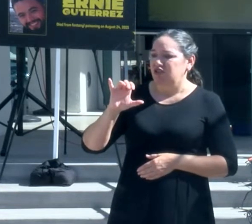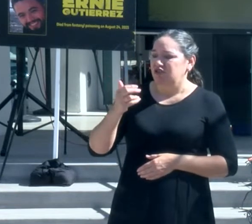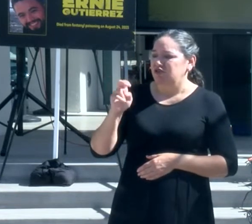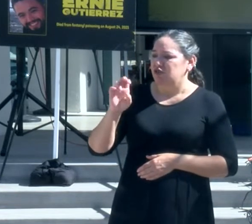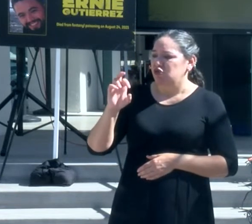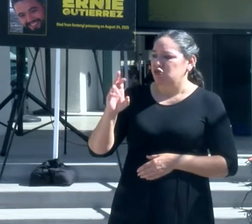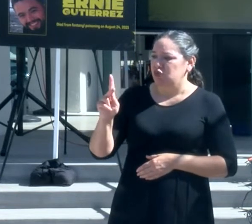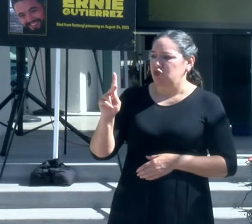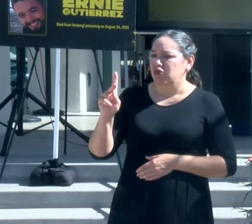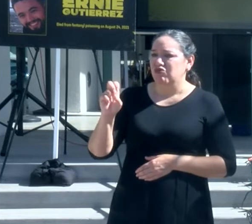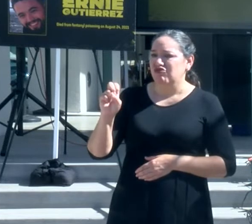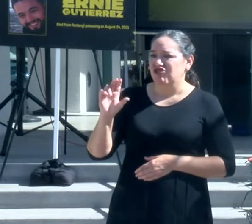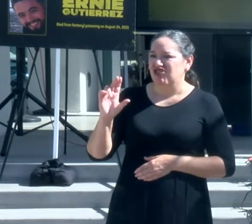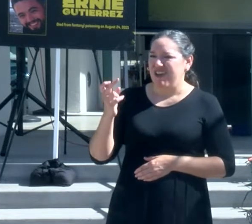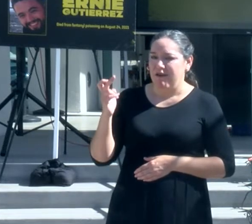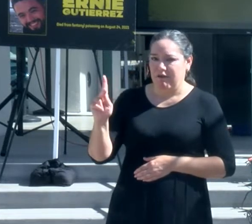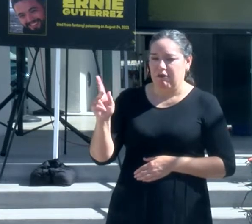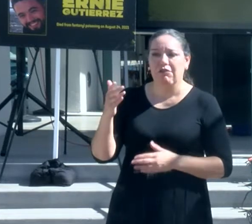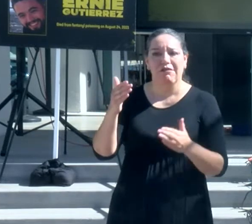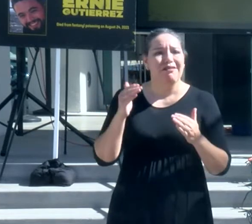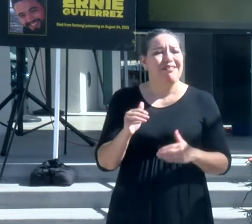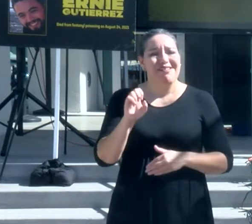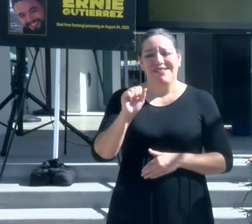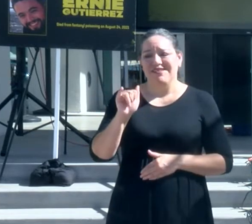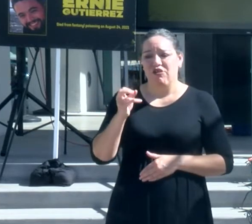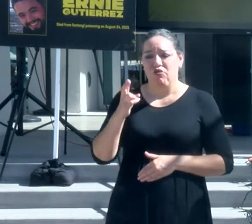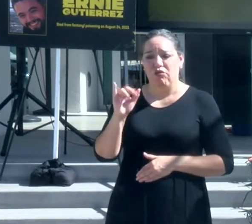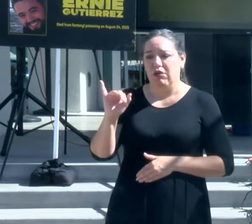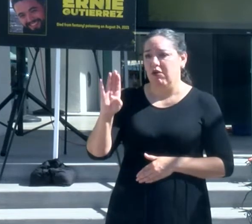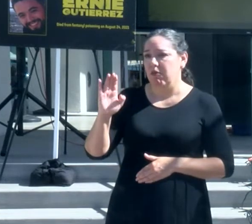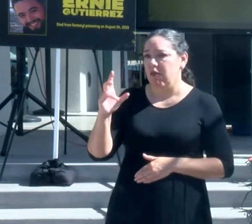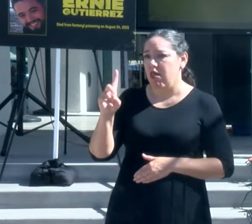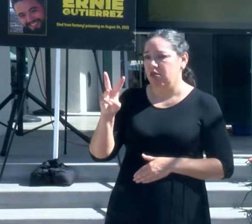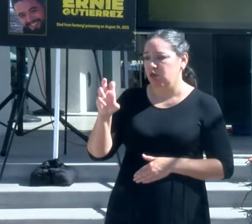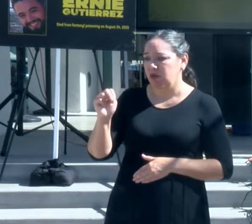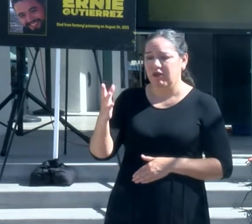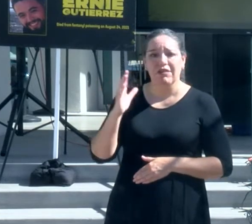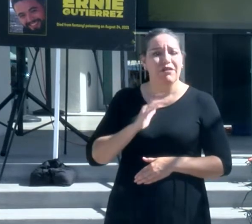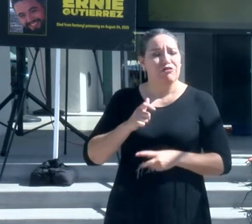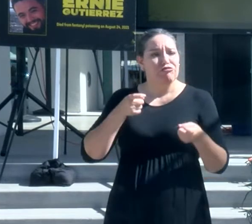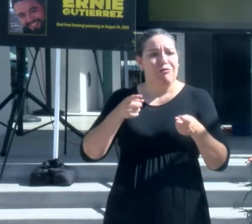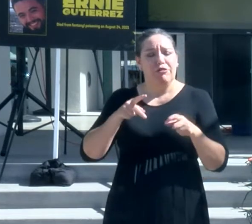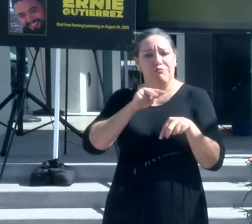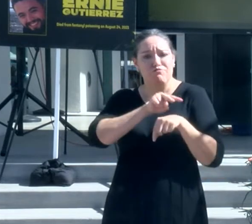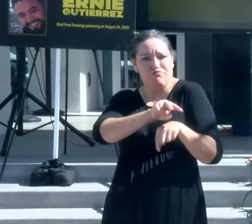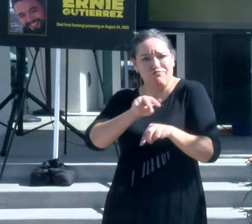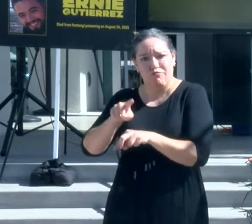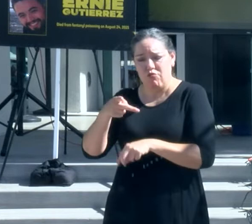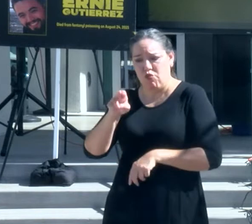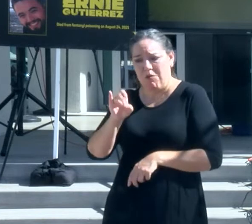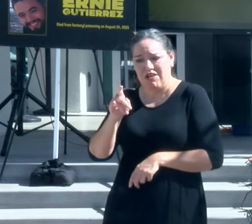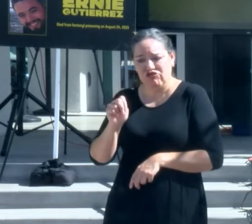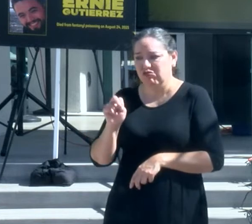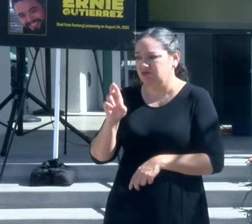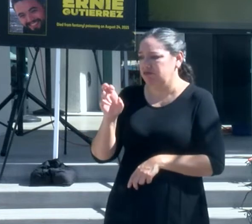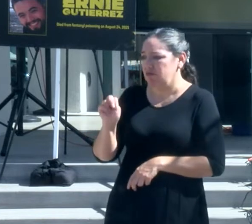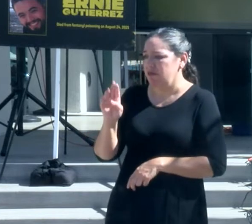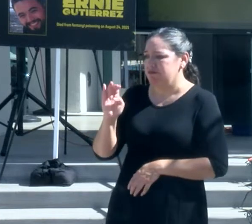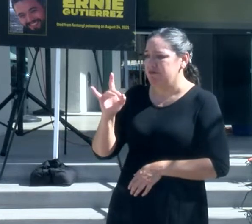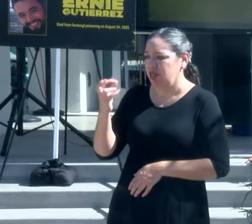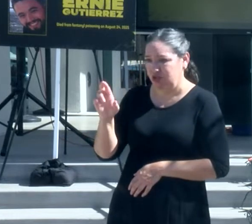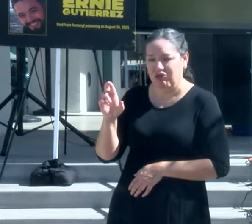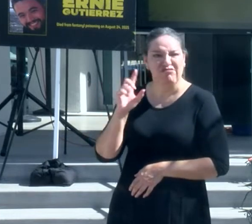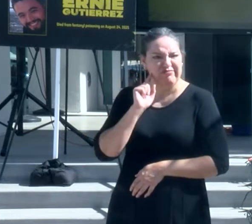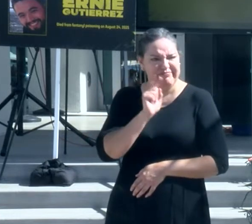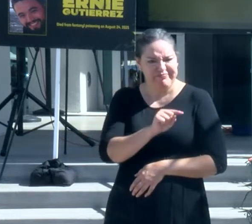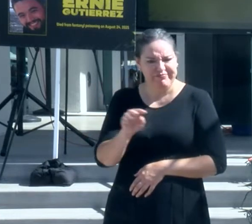Social Services, Sayori Baldwin, Director of Probation, Ron Miller. Now, in addition to